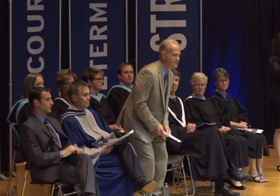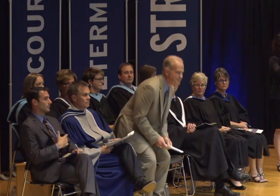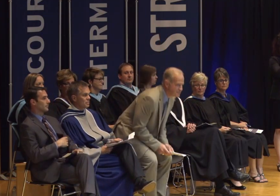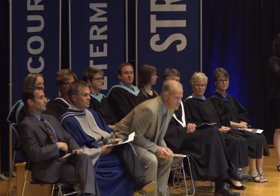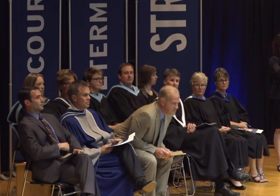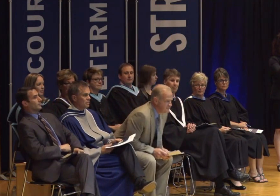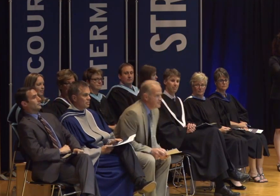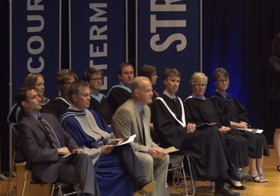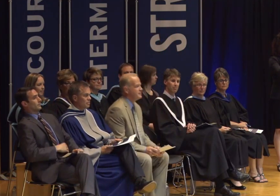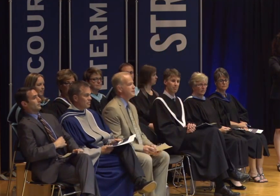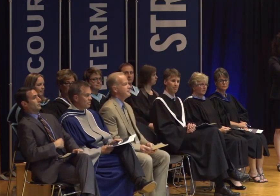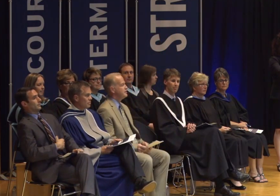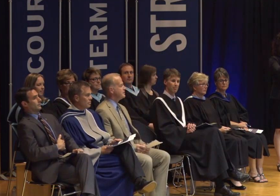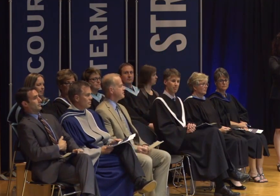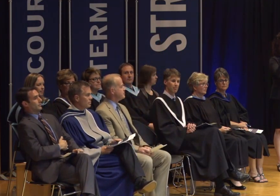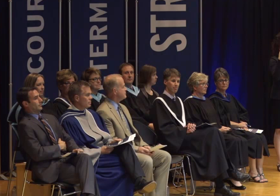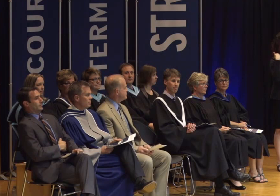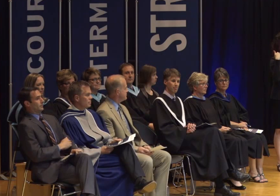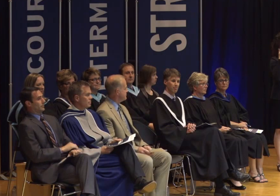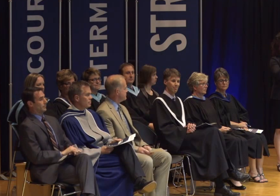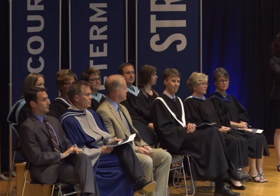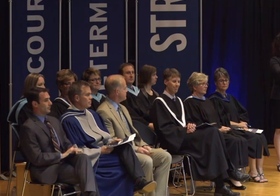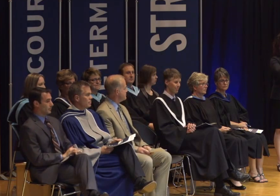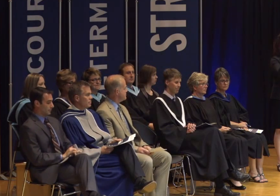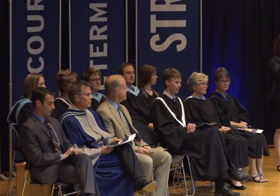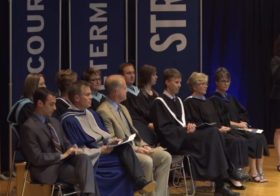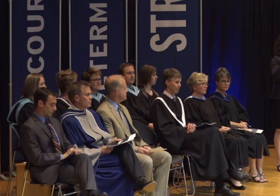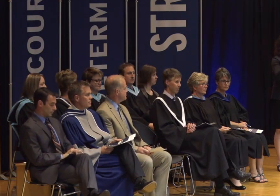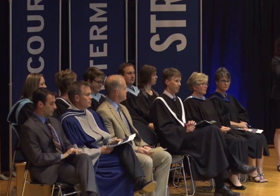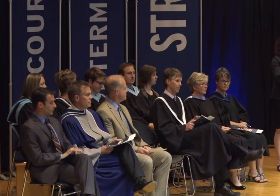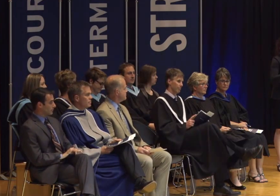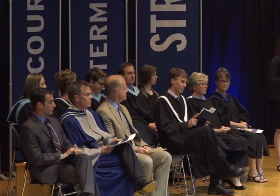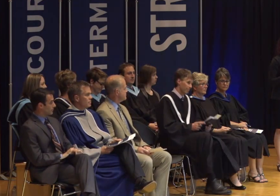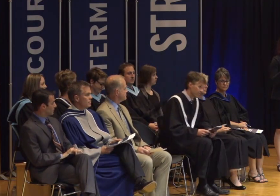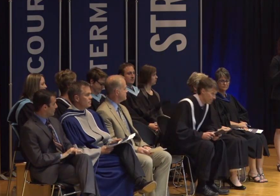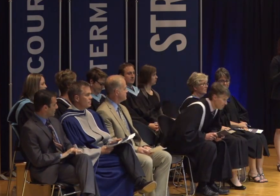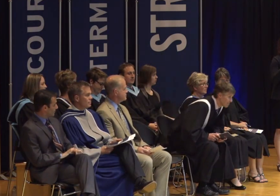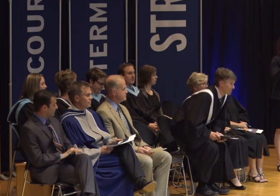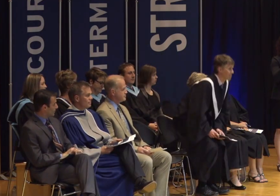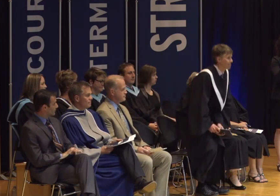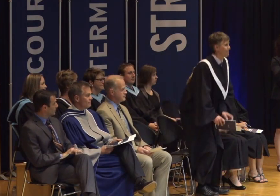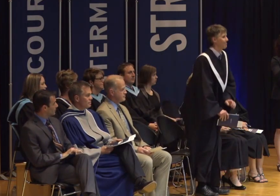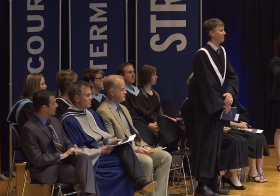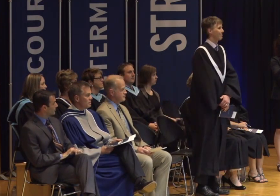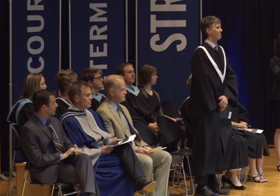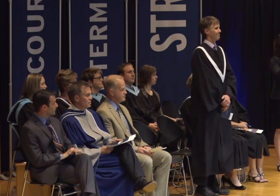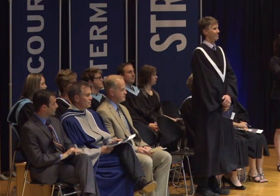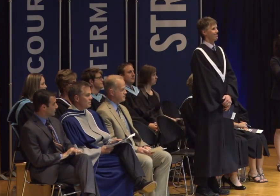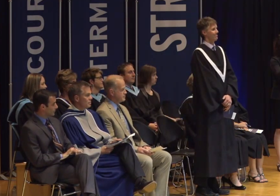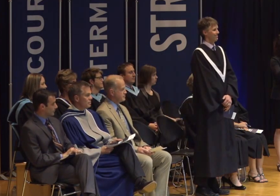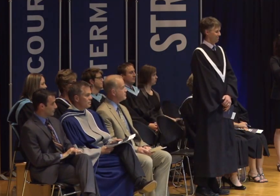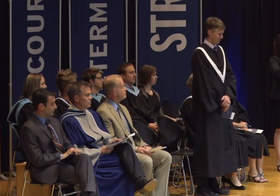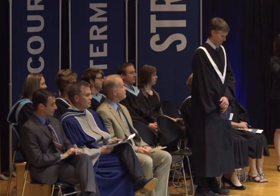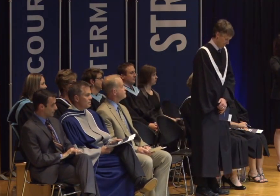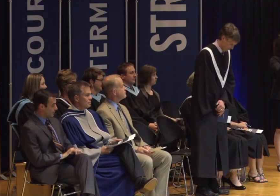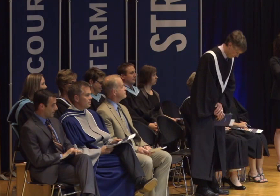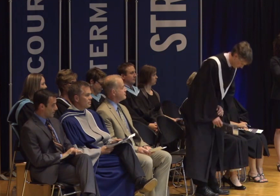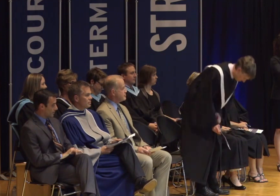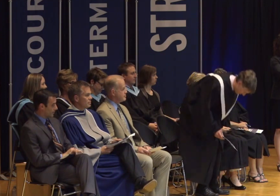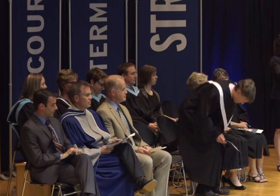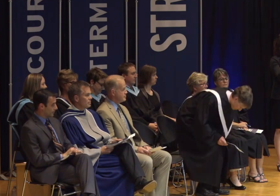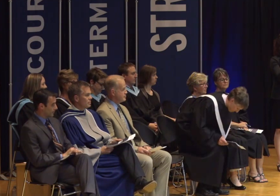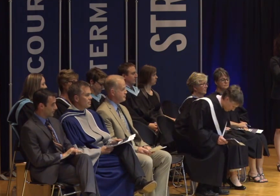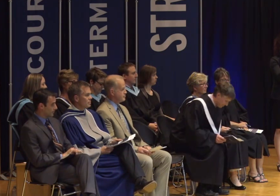of Business and Services, Nova Scotia. Blair Lipsett, Academic Chair, School of Trades and